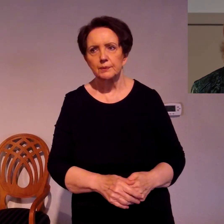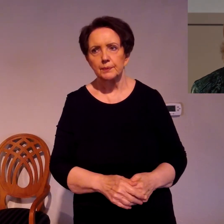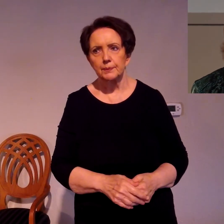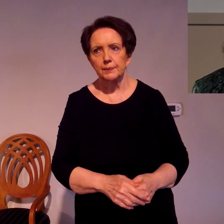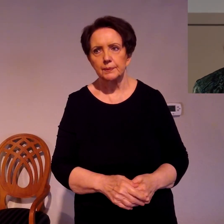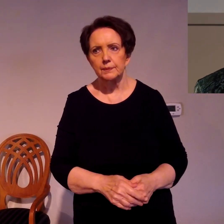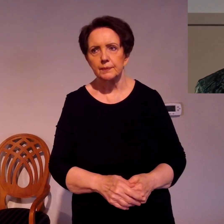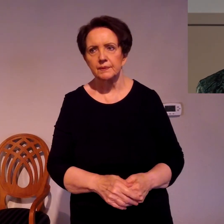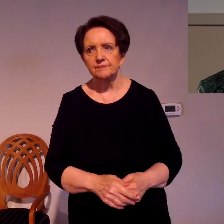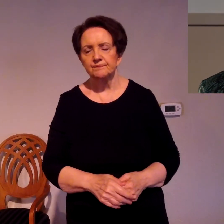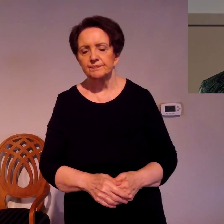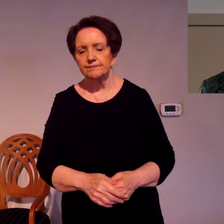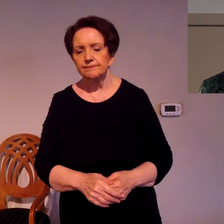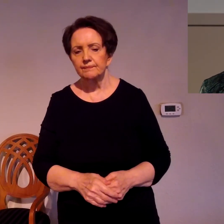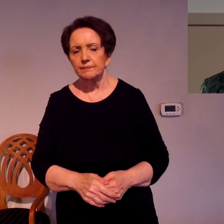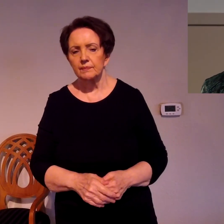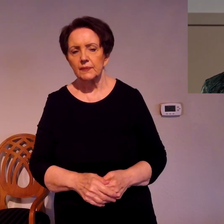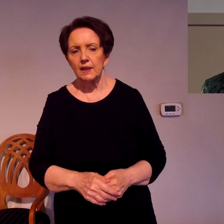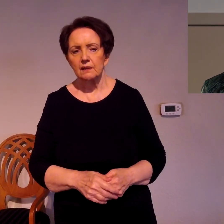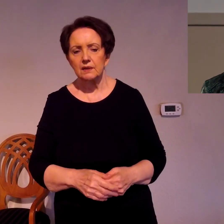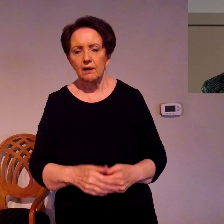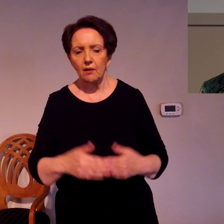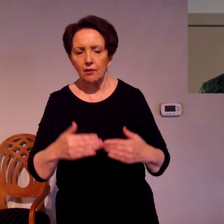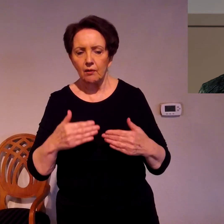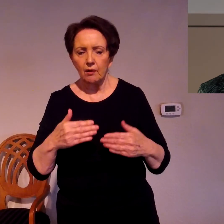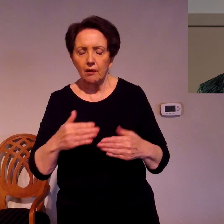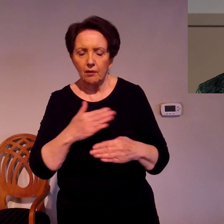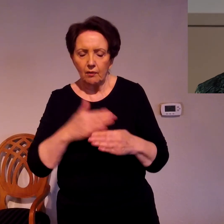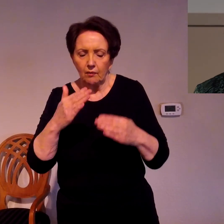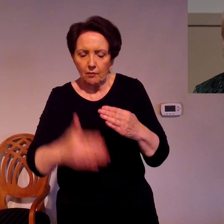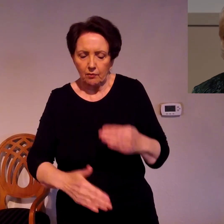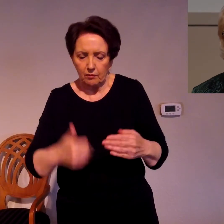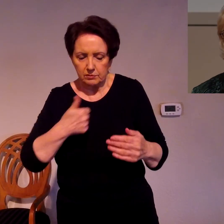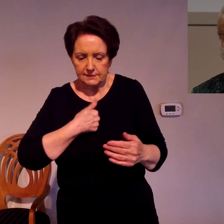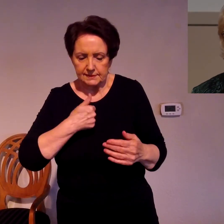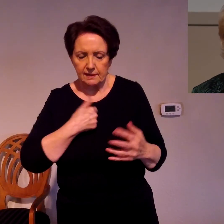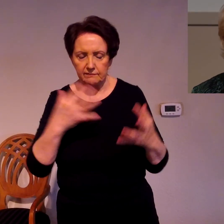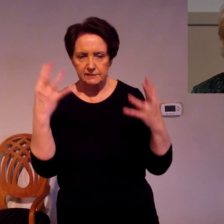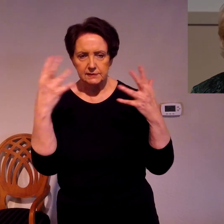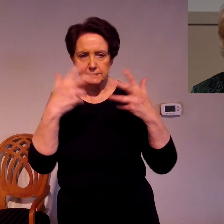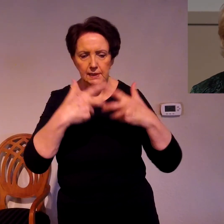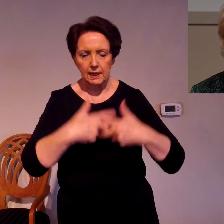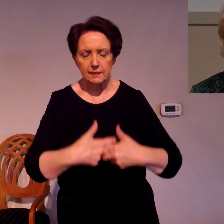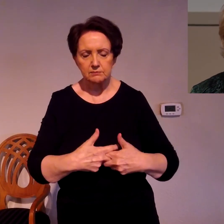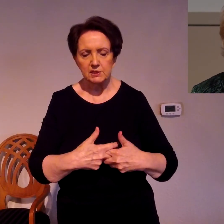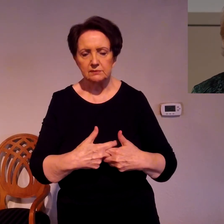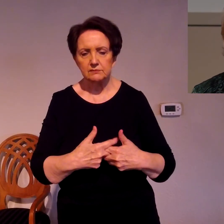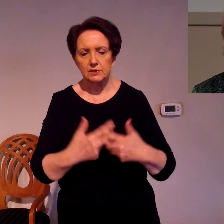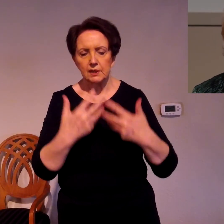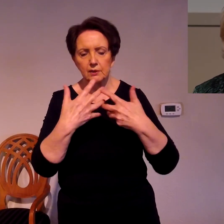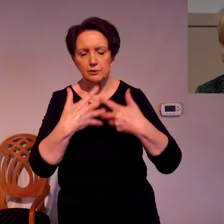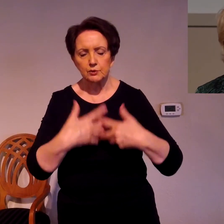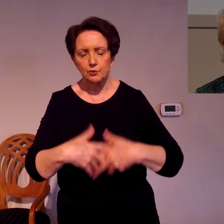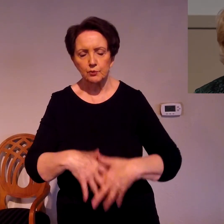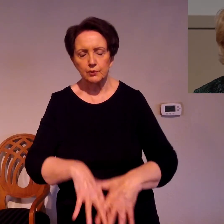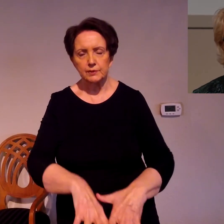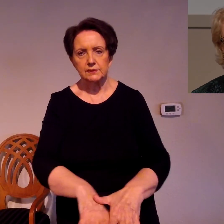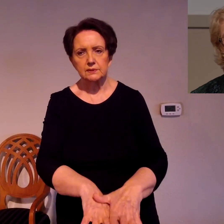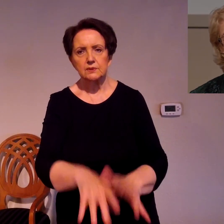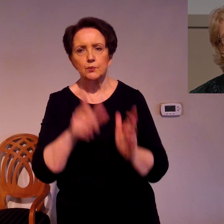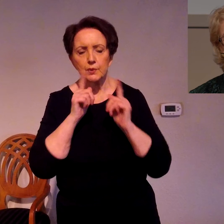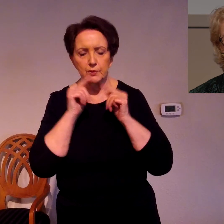And in so doing, our whole being moves into alignment and into congruence with who we